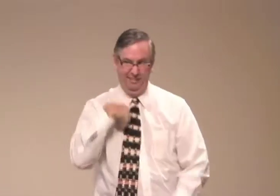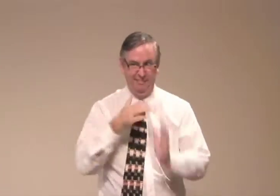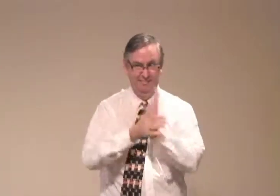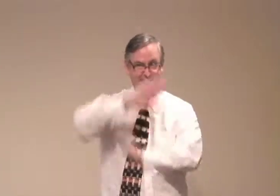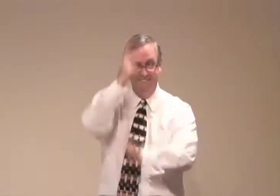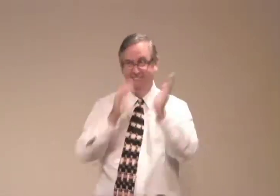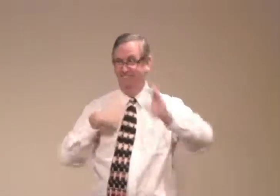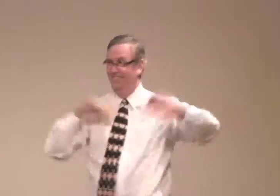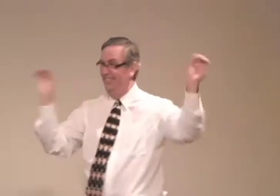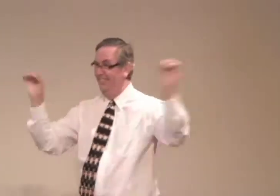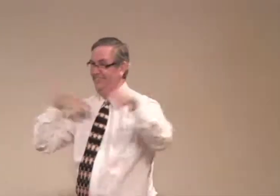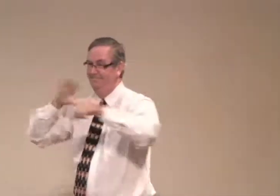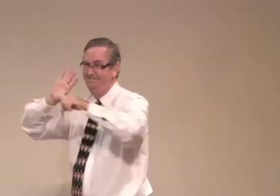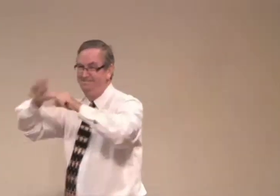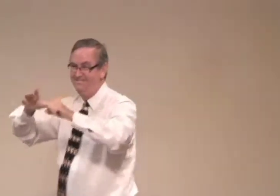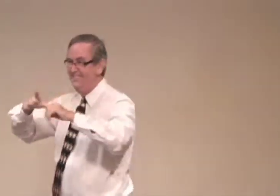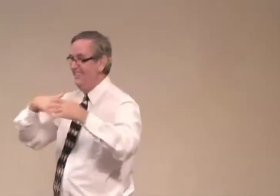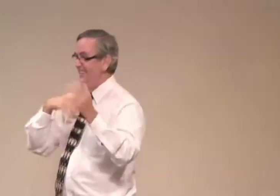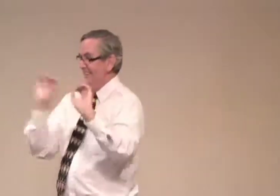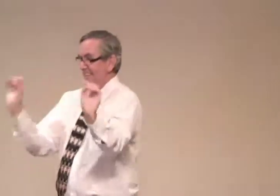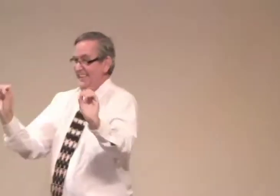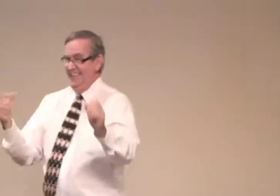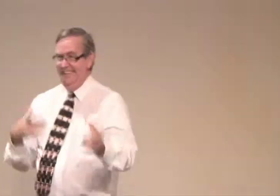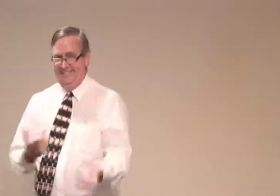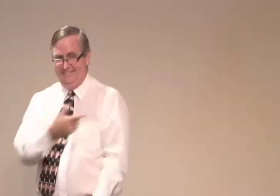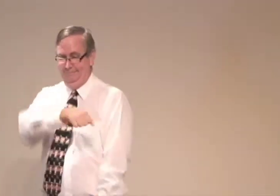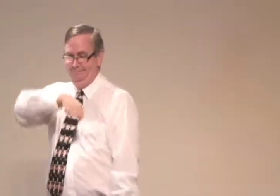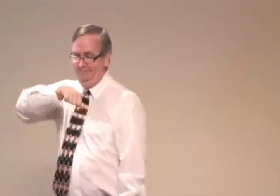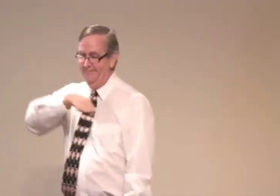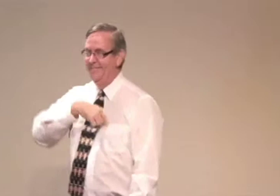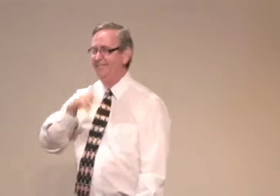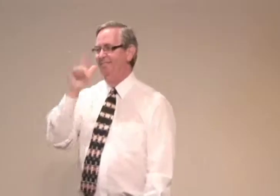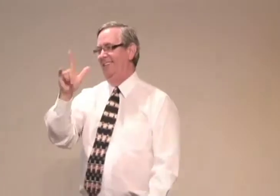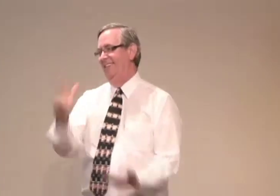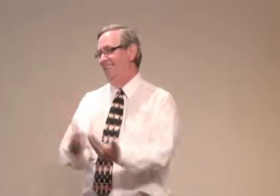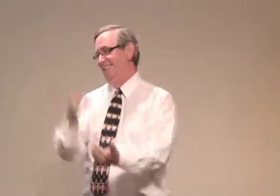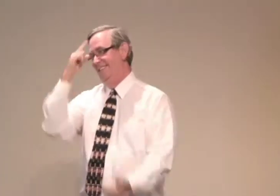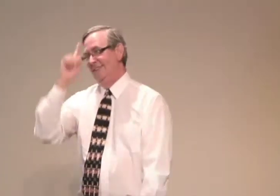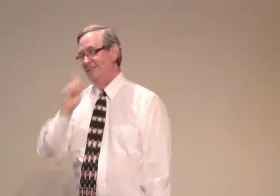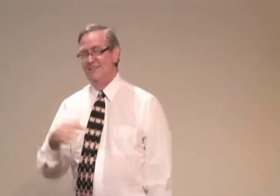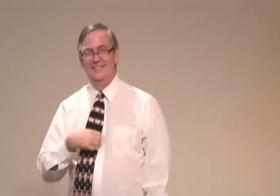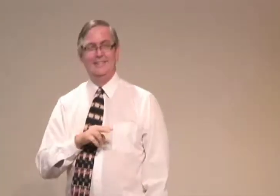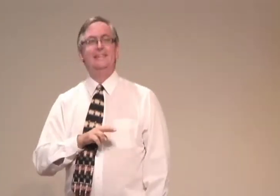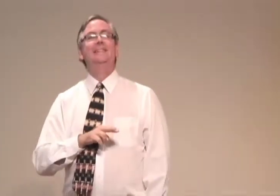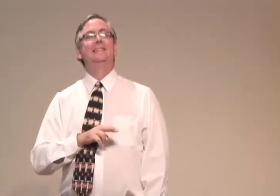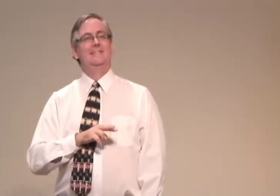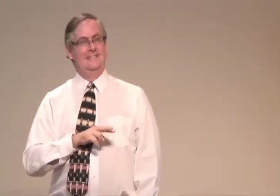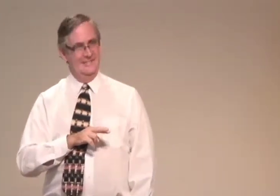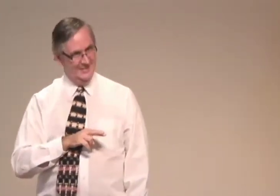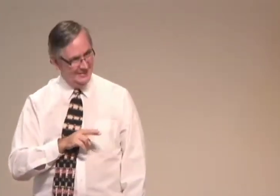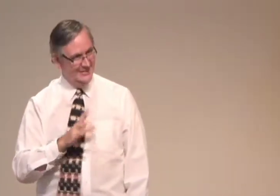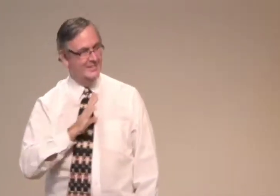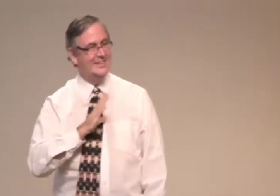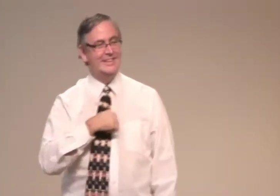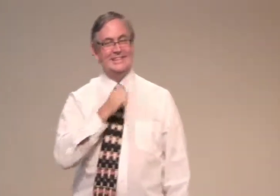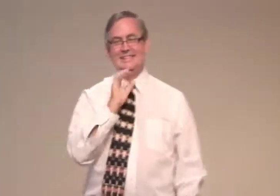and scare you to death. You know, I didn't have any martial arts skills or anything to rely on. He'd give me one knockout punch and I'd be killed.